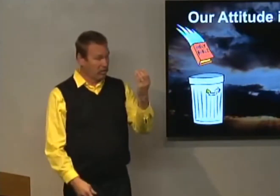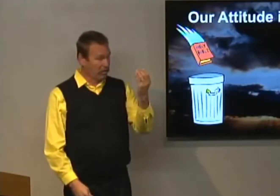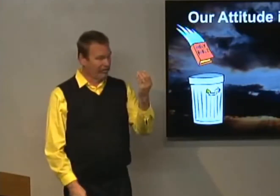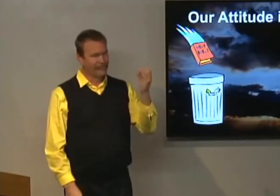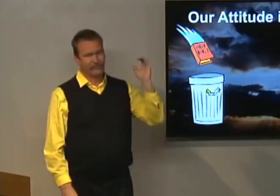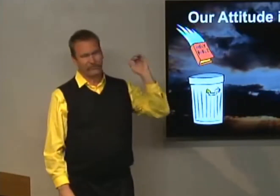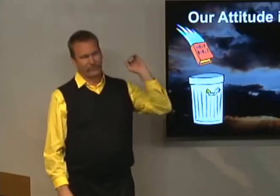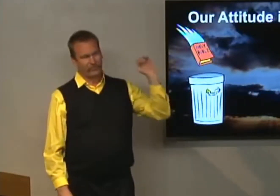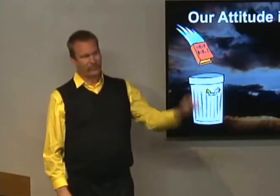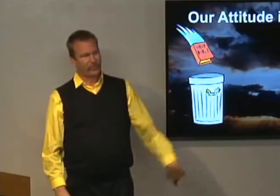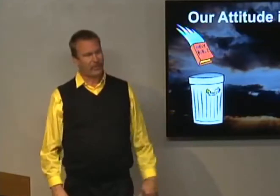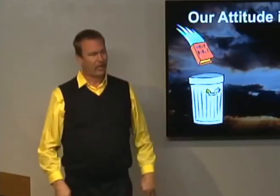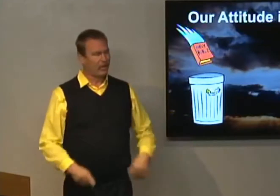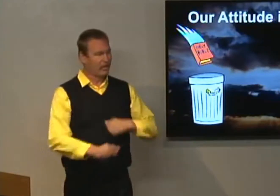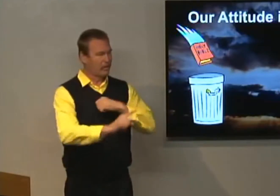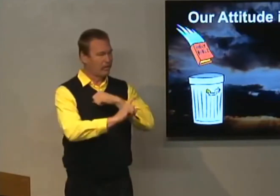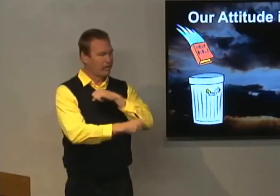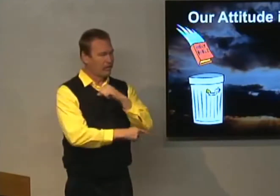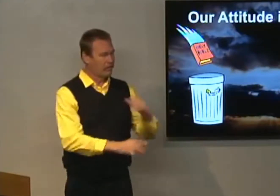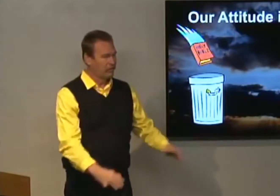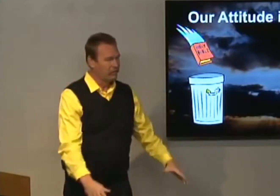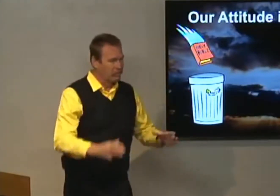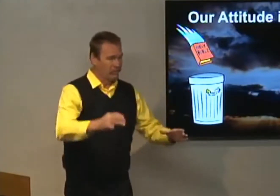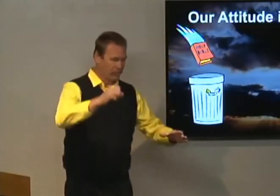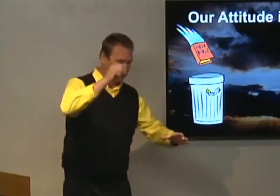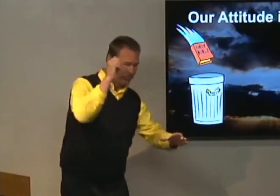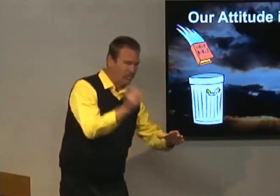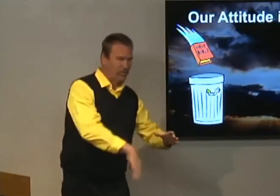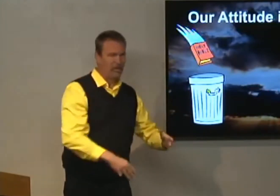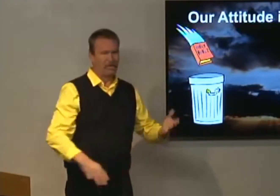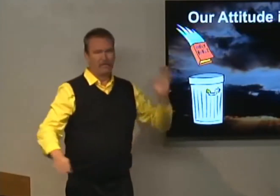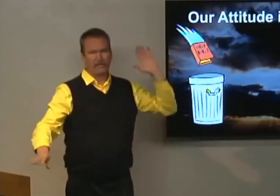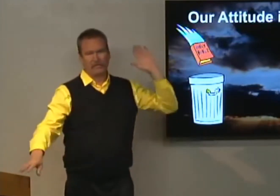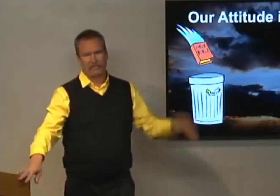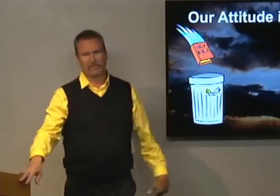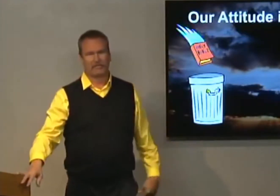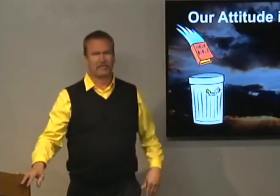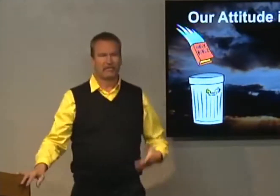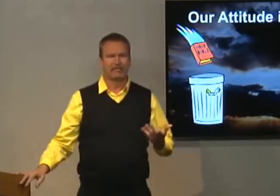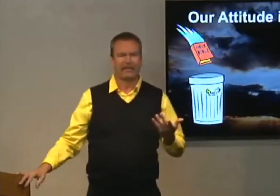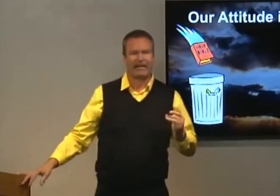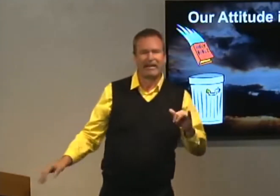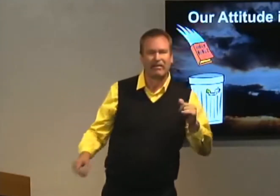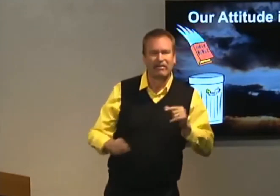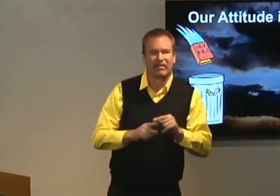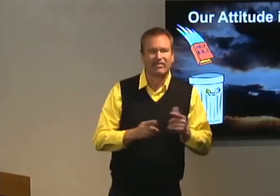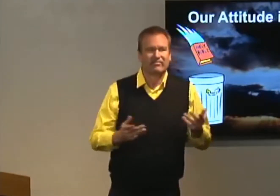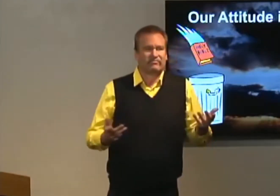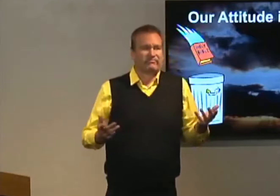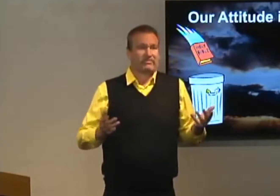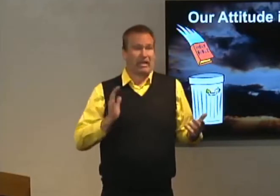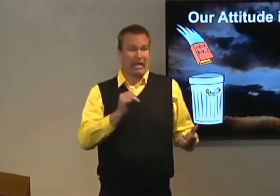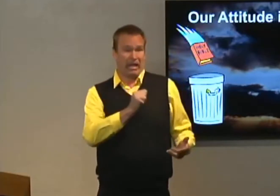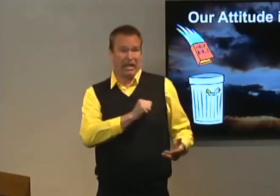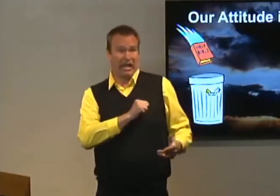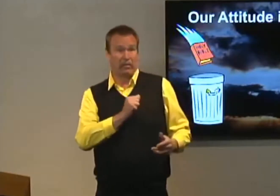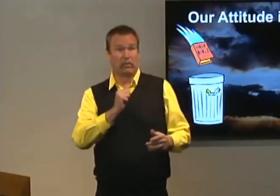Lots and lots of people, many, many people, they just take their Bible and they toss it in the trash. The